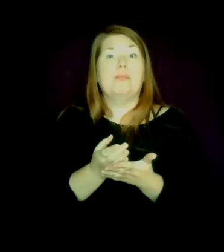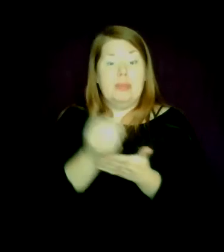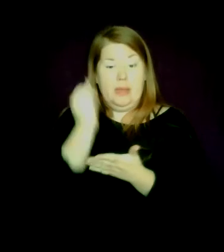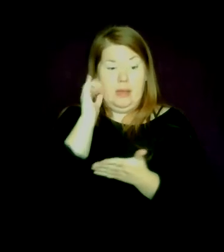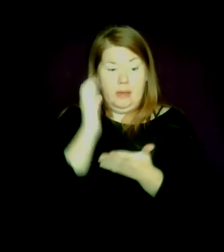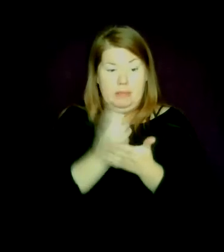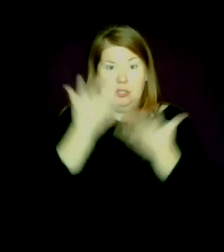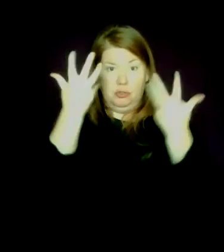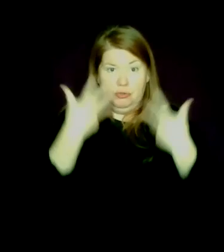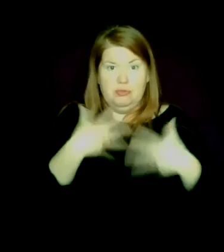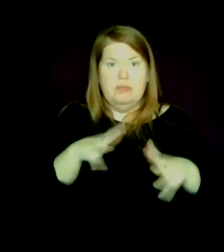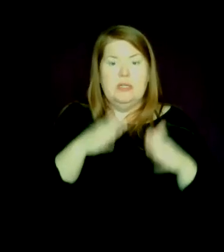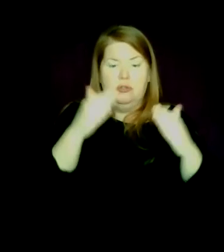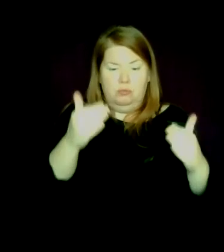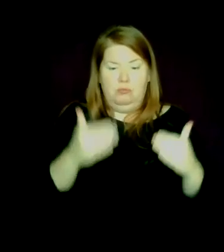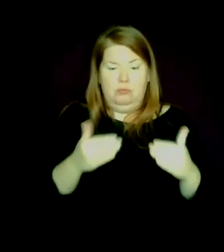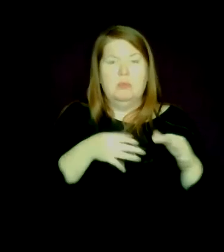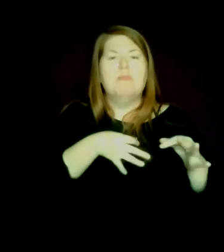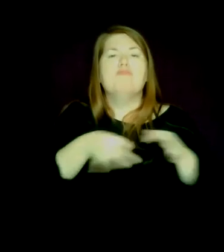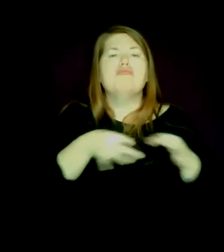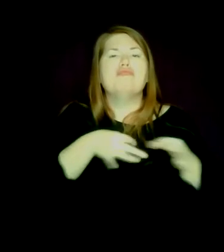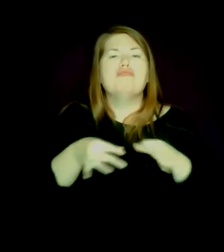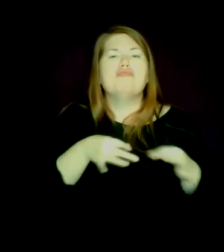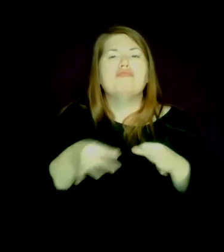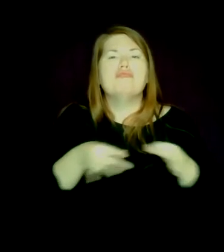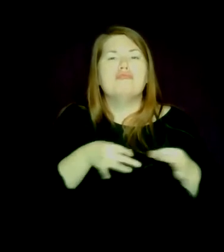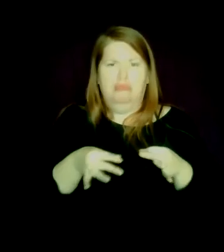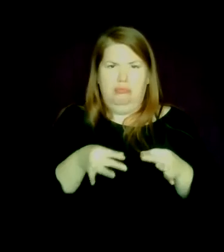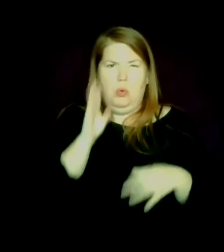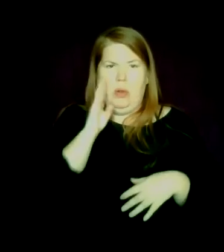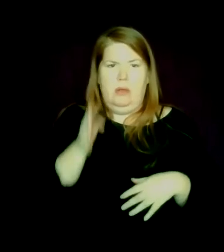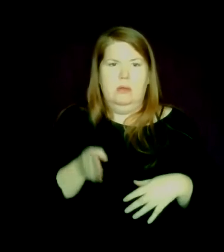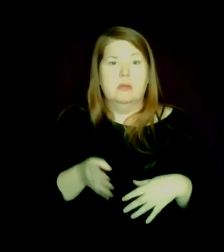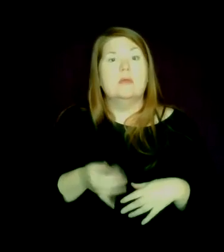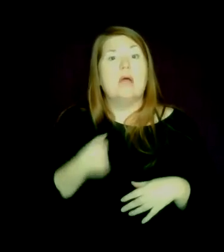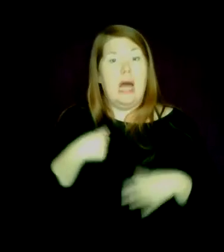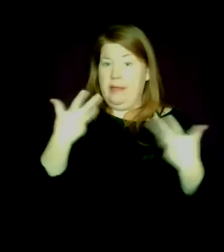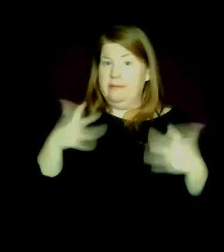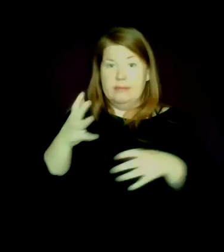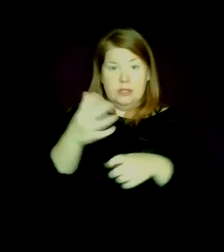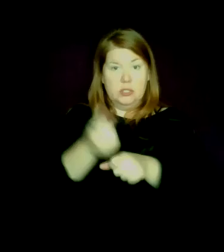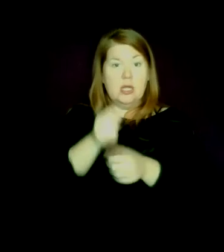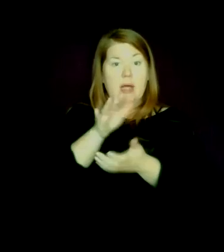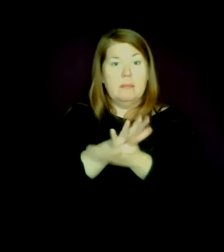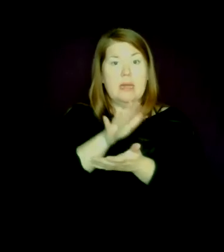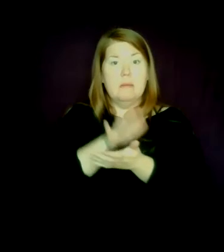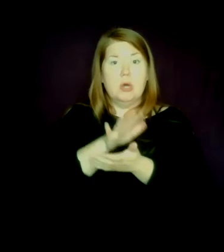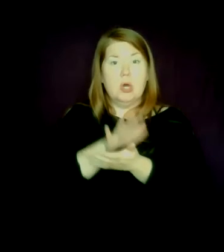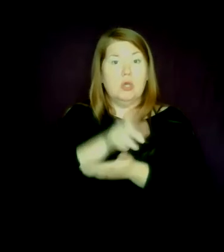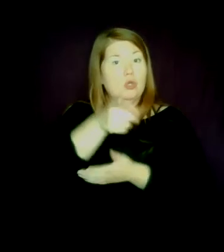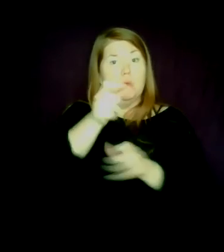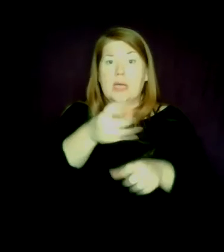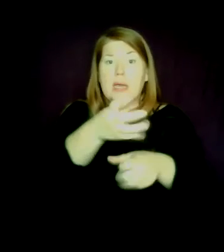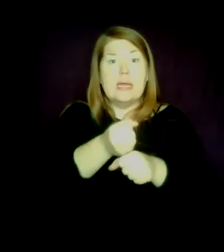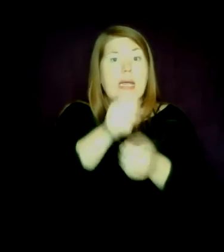has her piece of paper. It doesn't matter what kind of paper it is. I'm going to write my name at the top and the